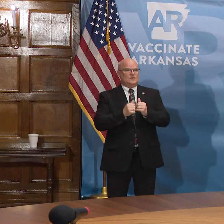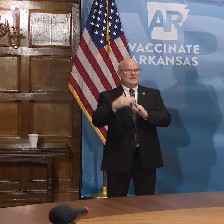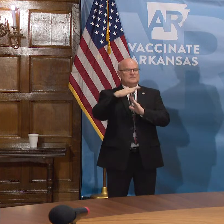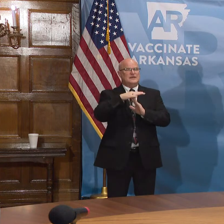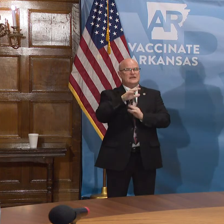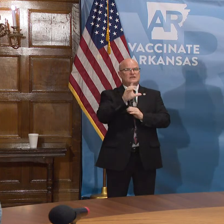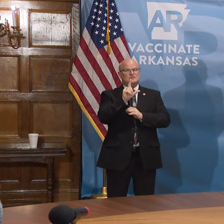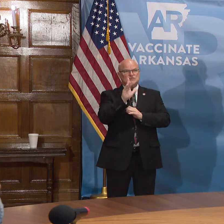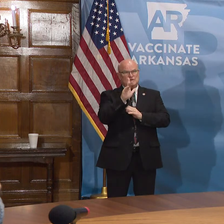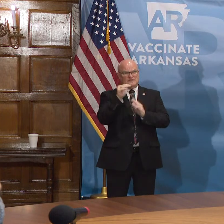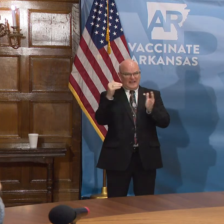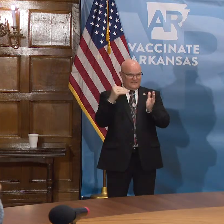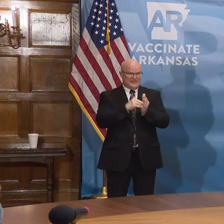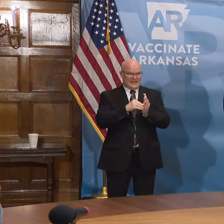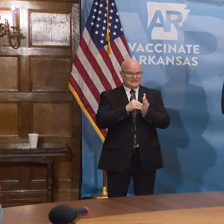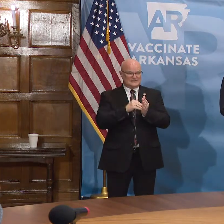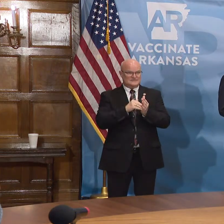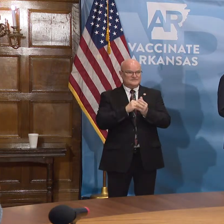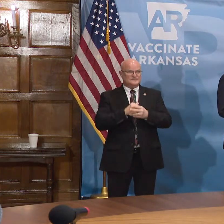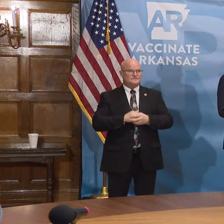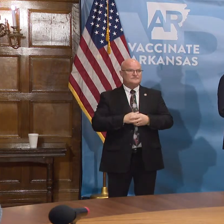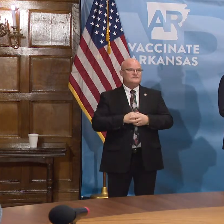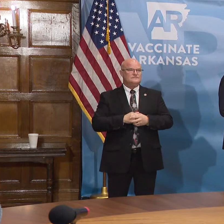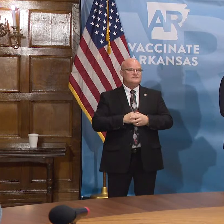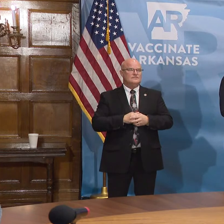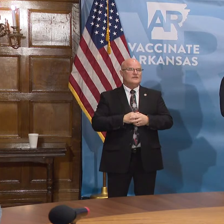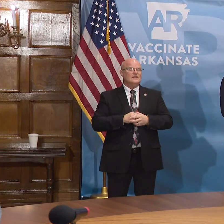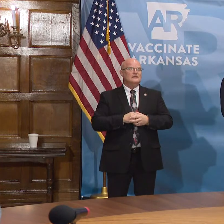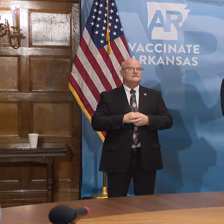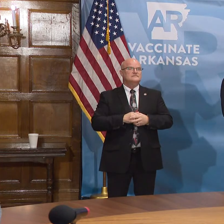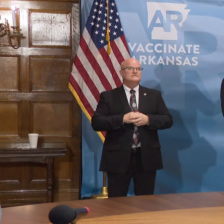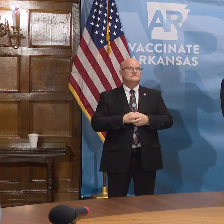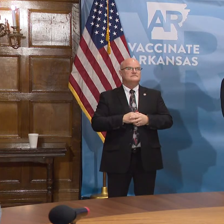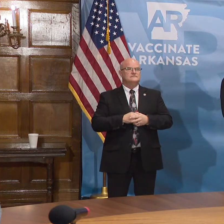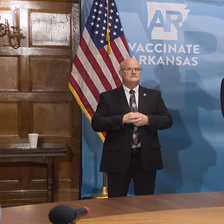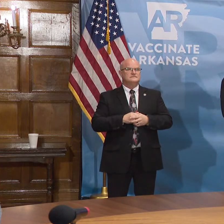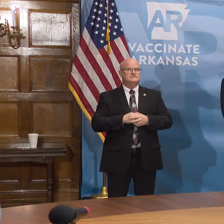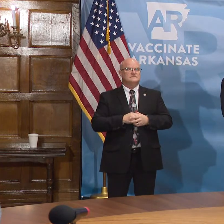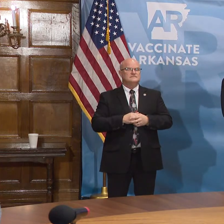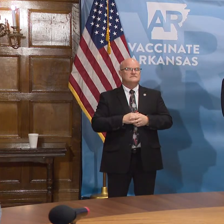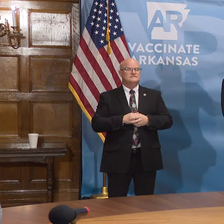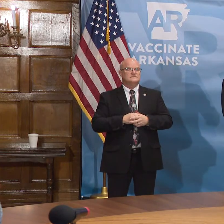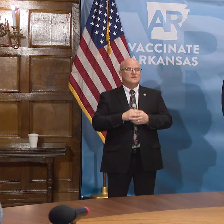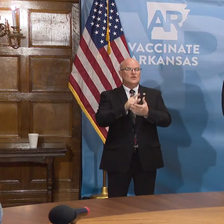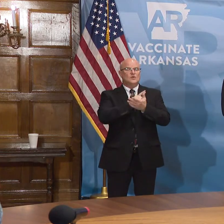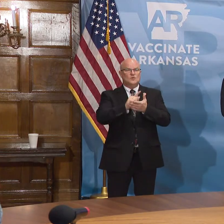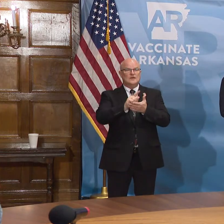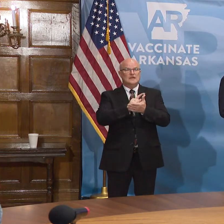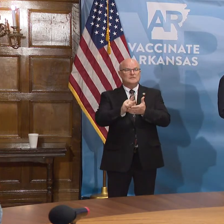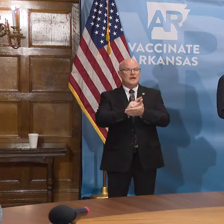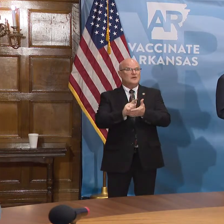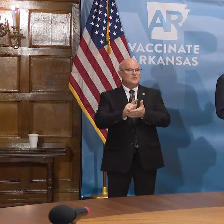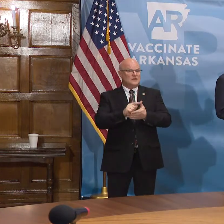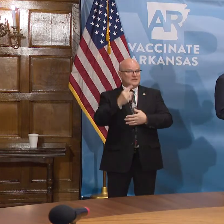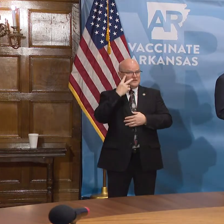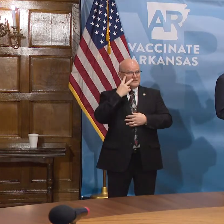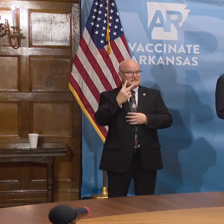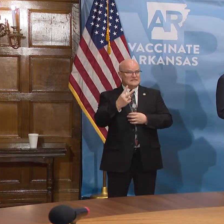of 25,000 in August. Week by week, you can see